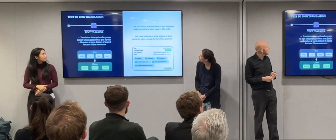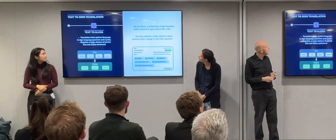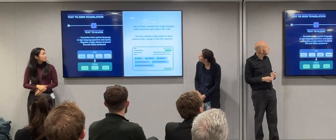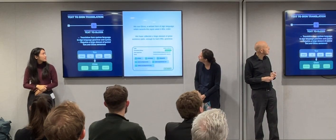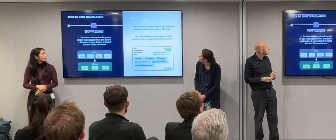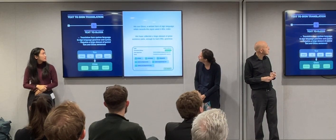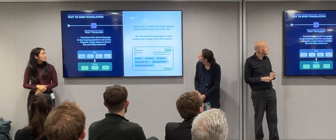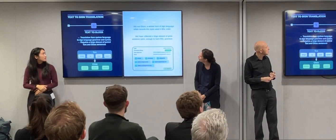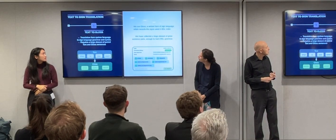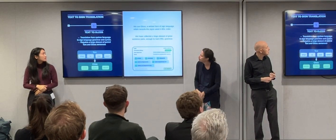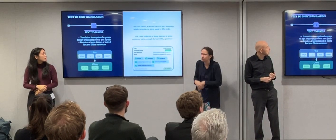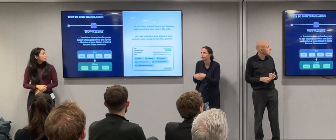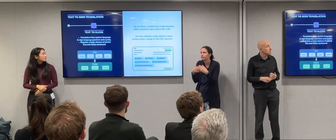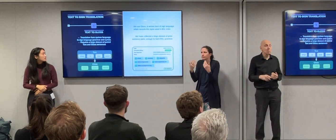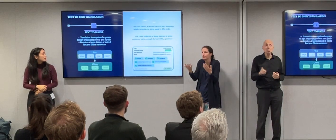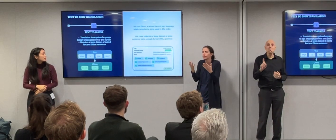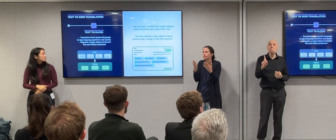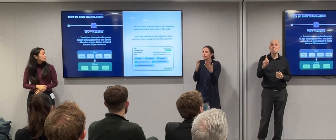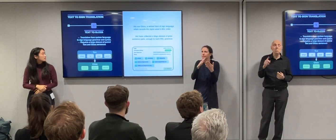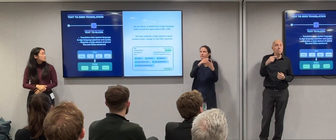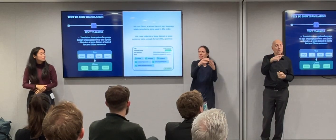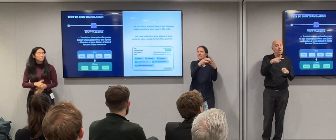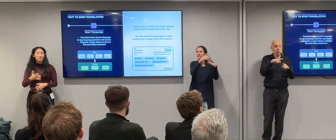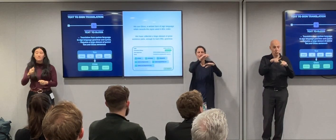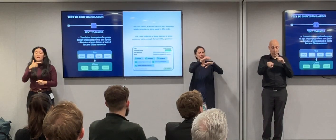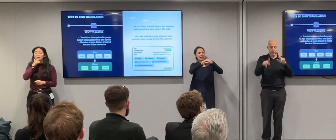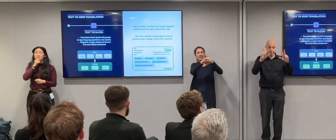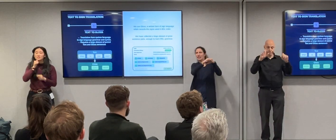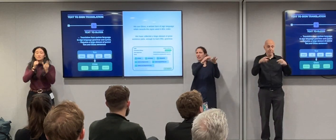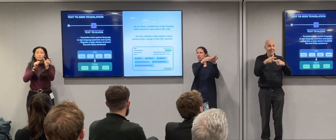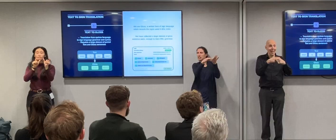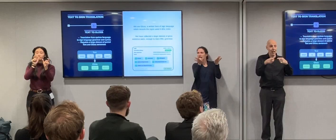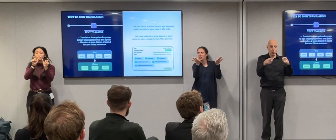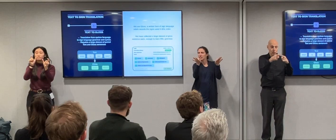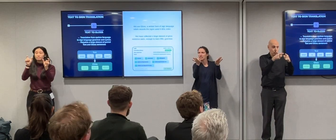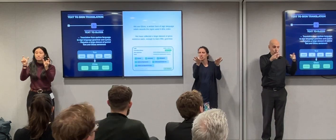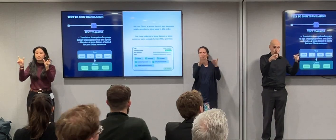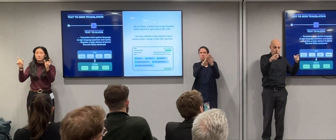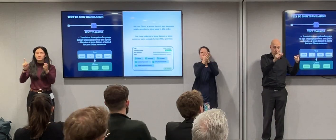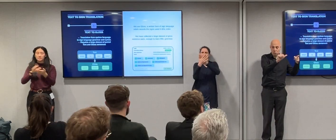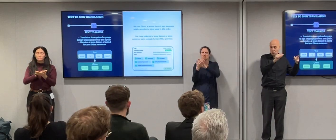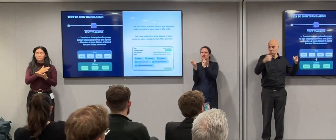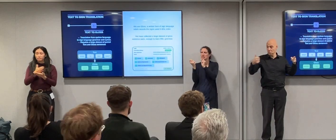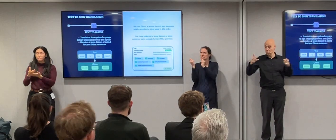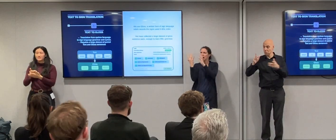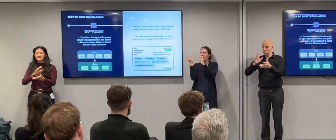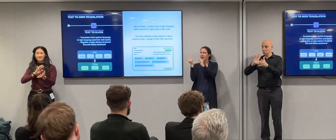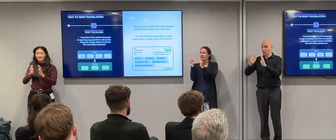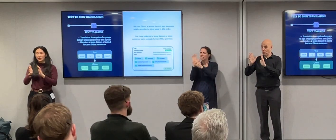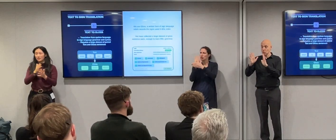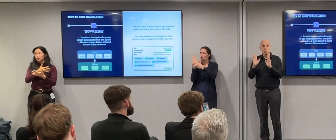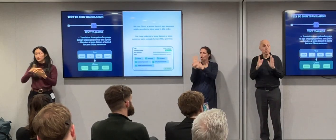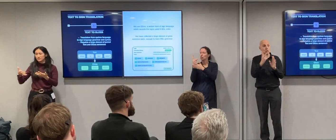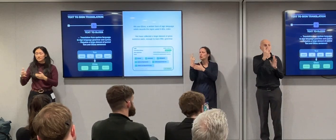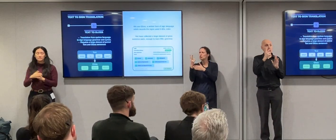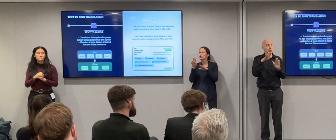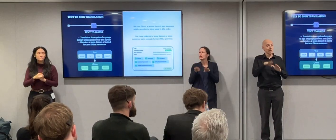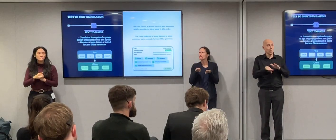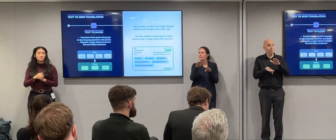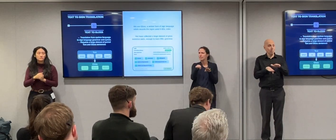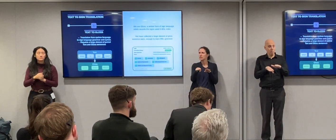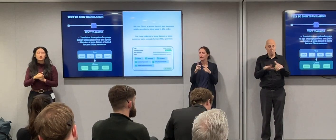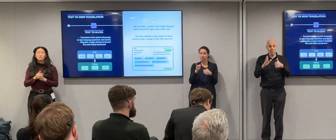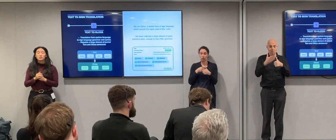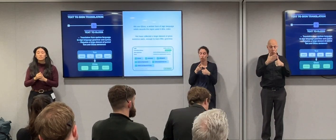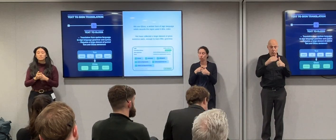So what we're trying to do here is translate from an English sentence into a sign language video. We do it in 2 steps. Our first